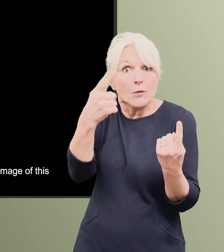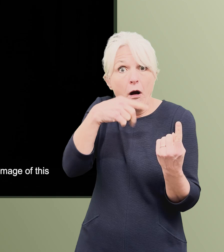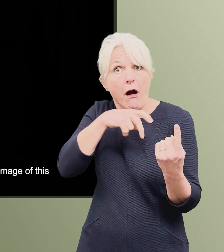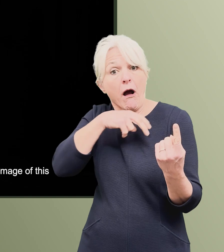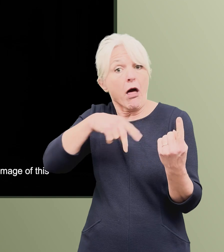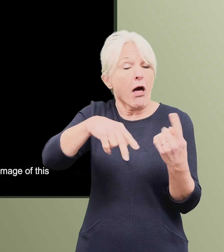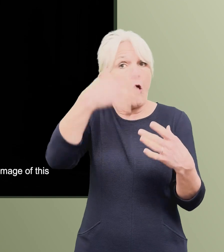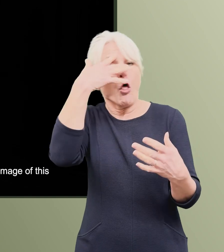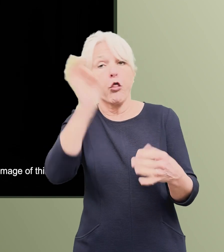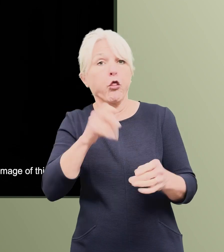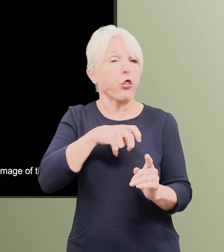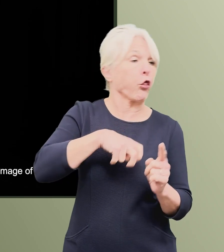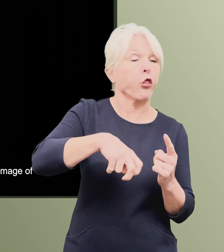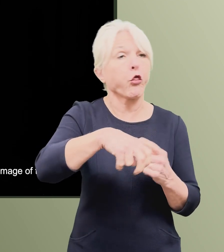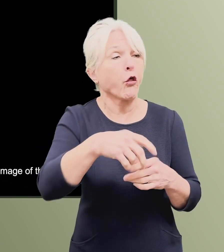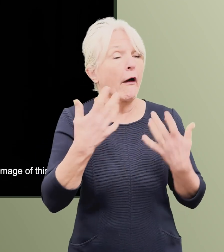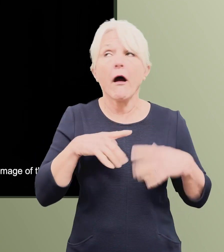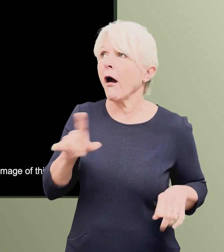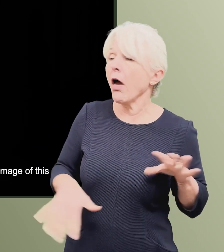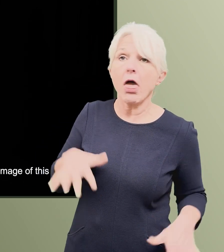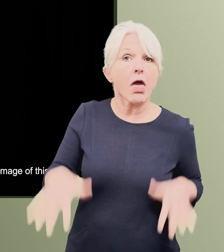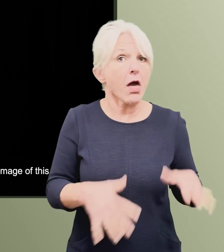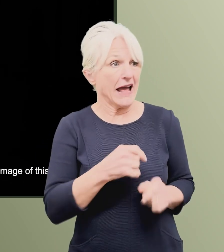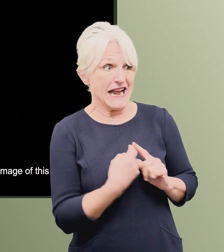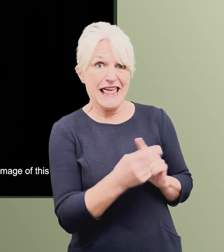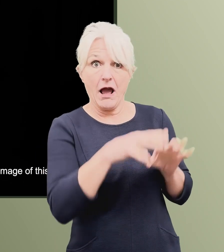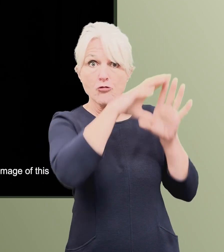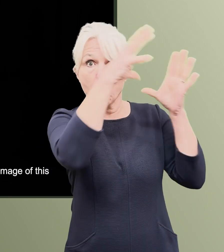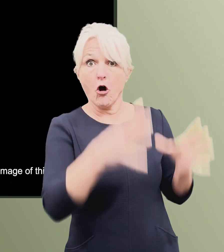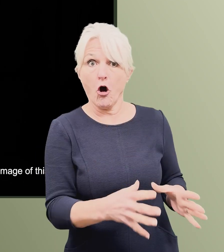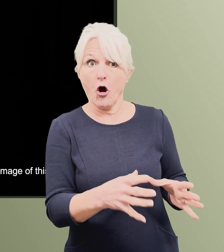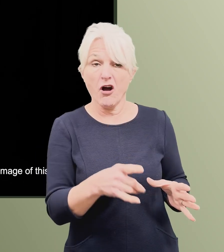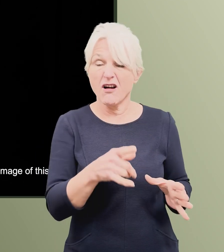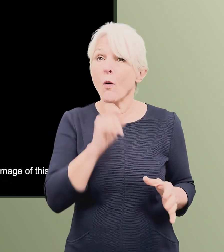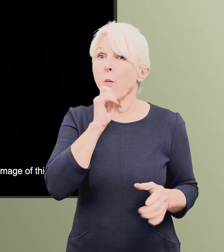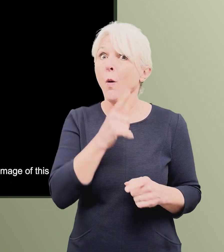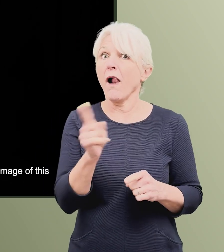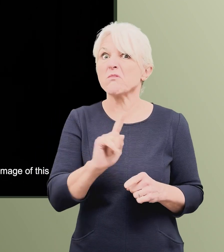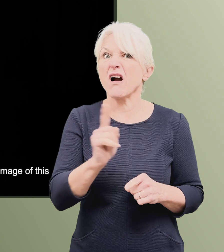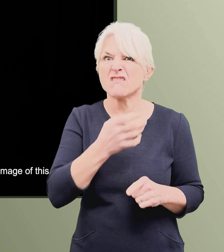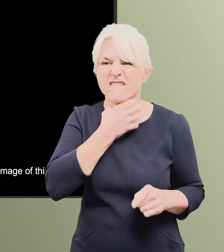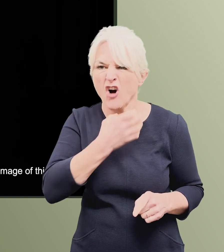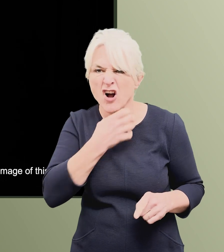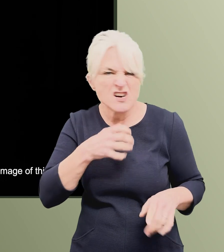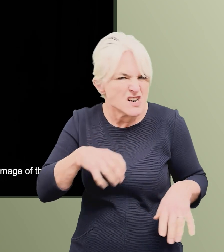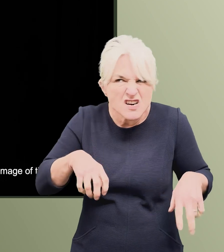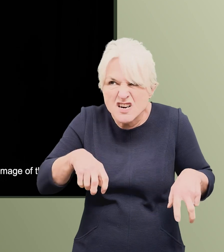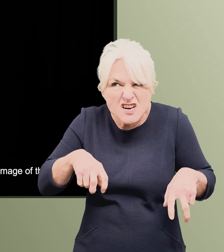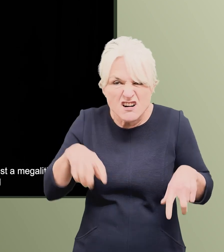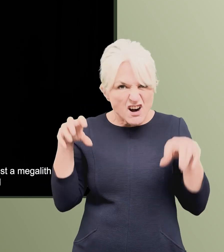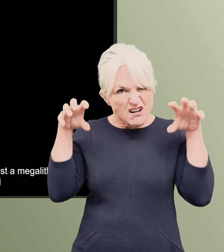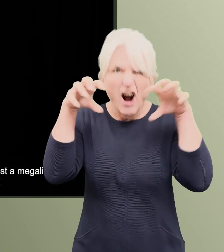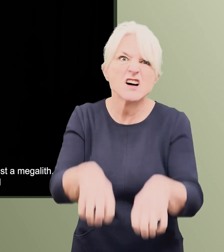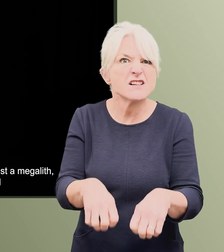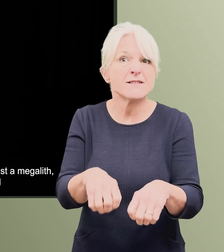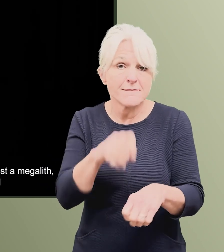by that toad-looking face of that particular image of this particular monument. So